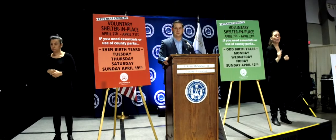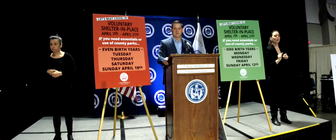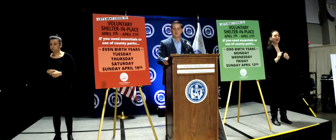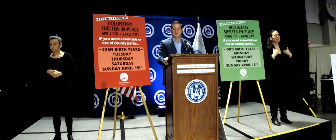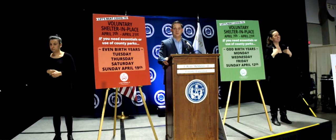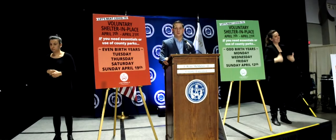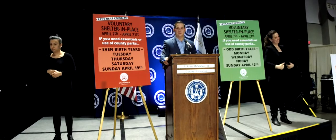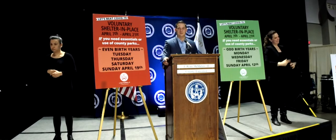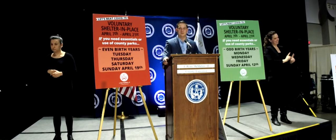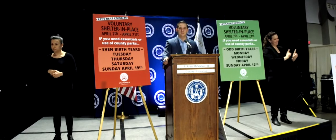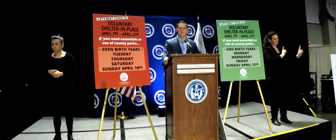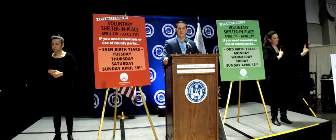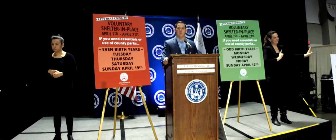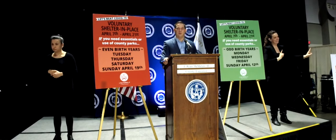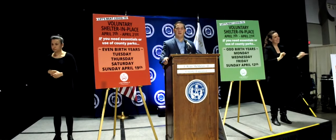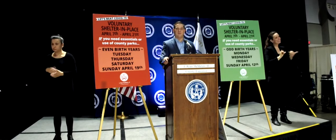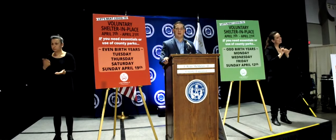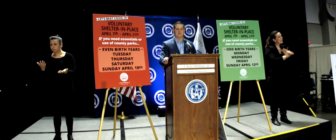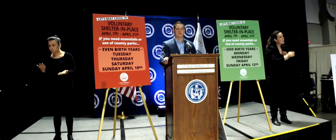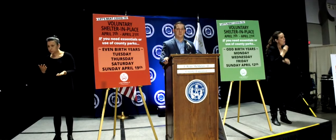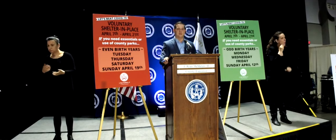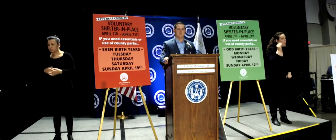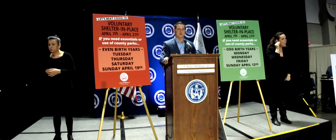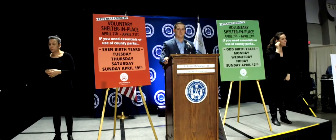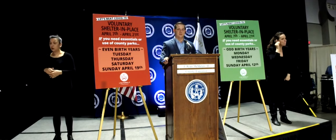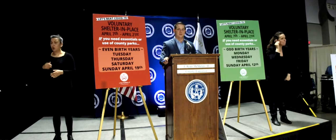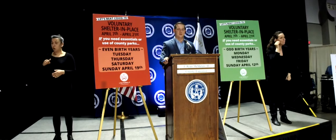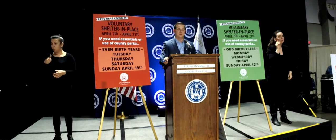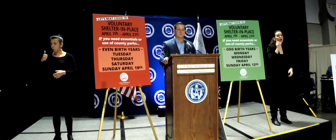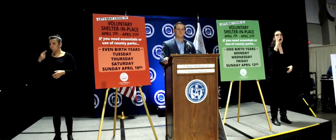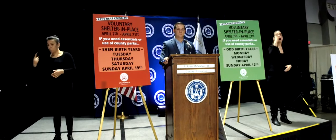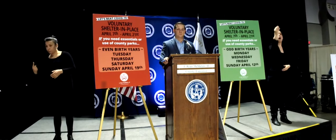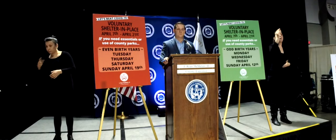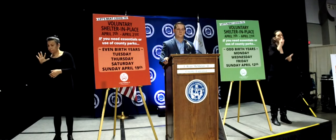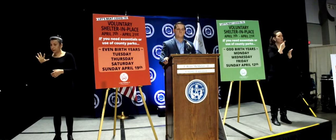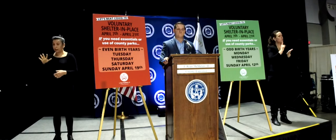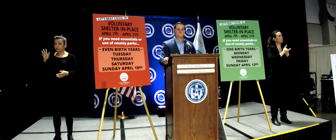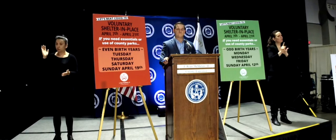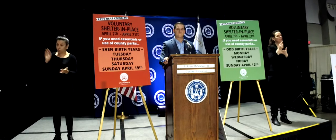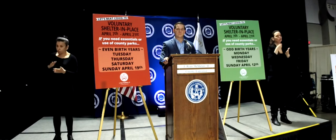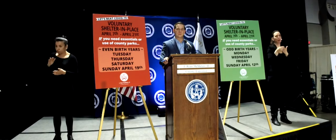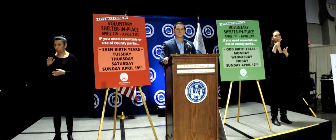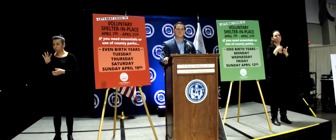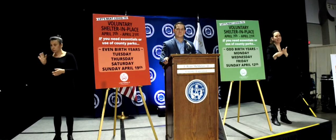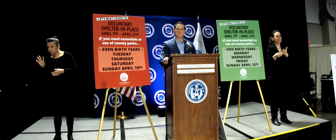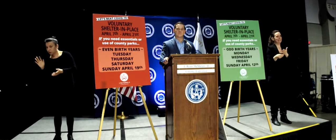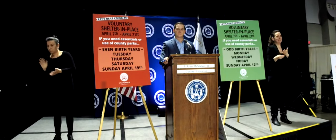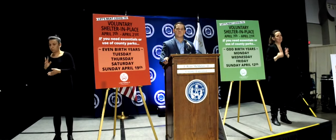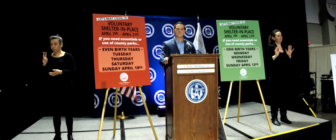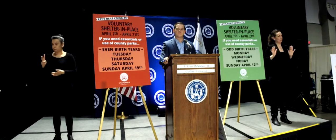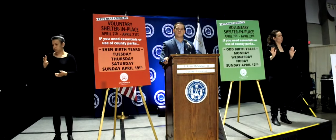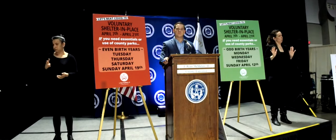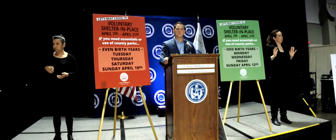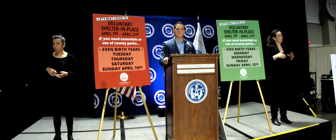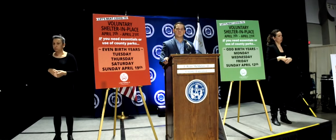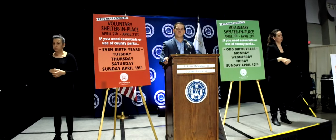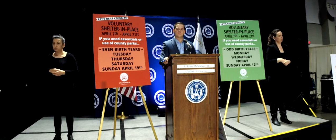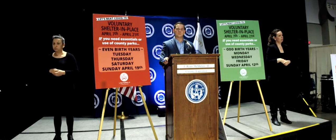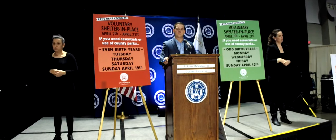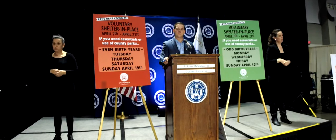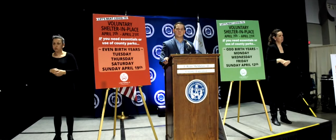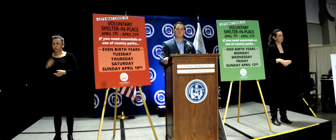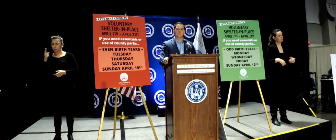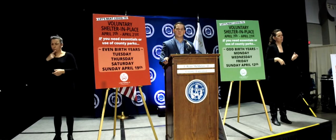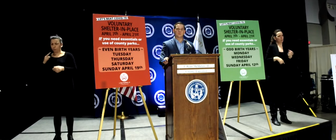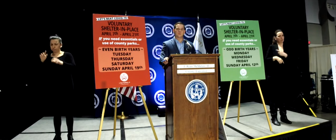this done with a lot faster and get back to life. You mentioned all the angry emails you got. Anybody from